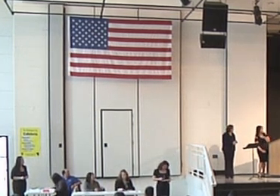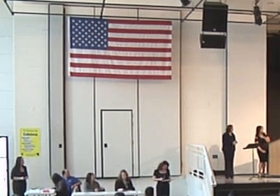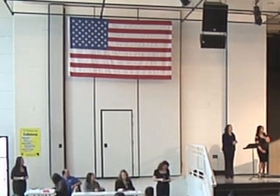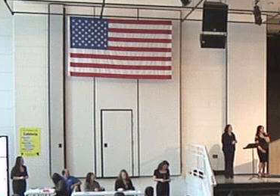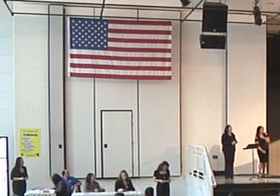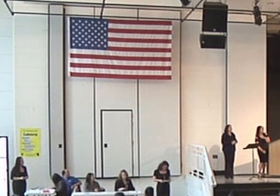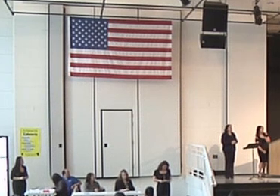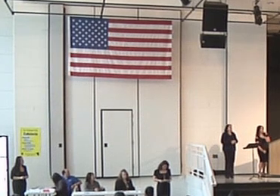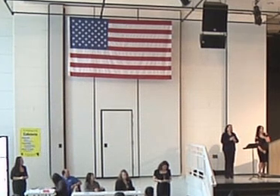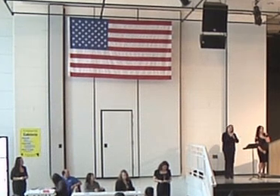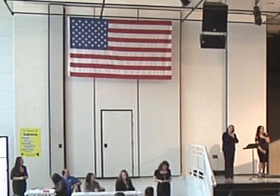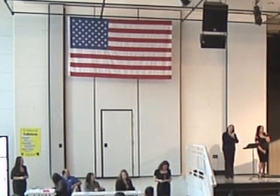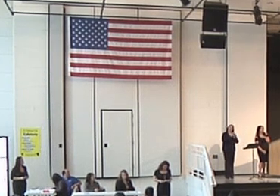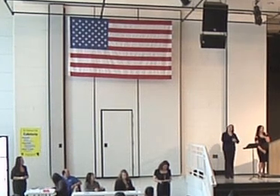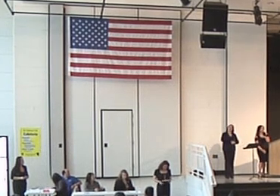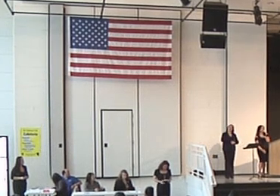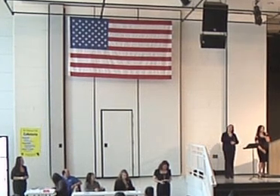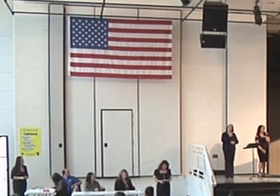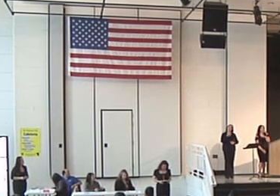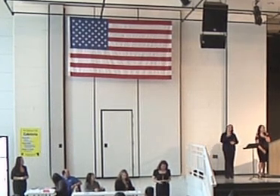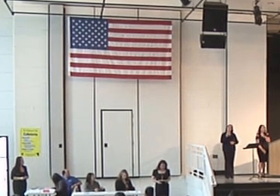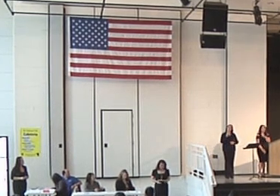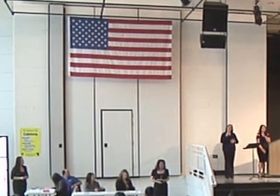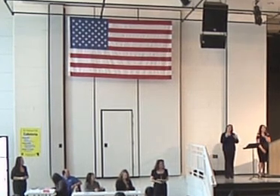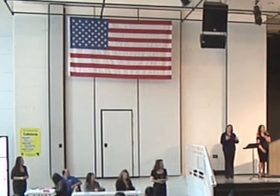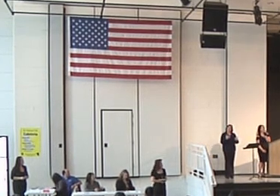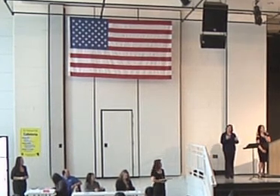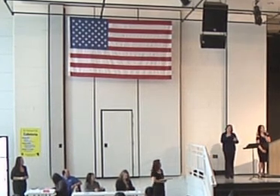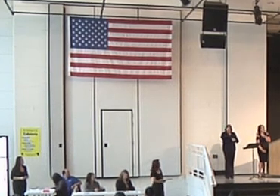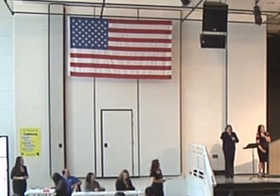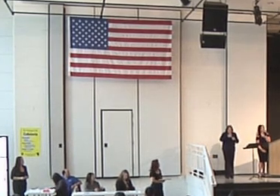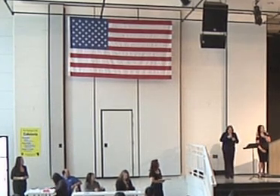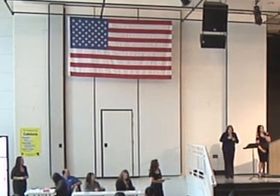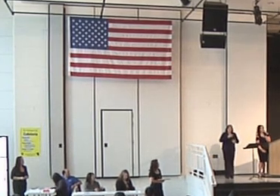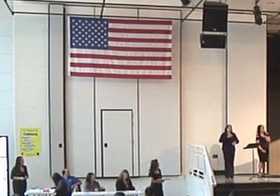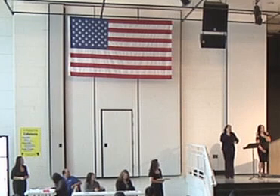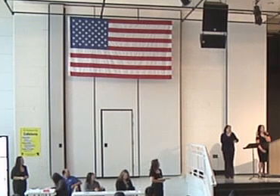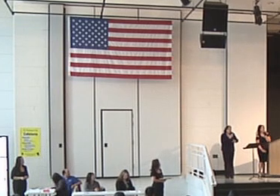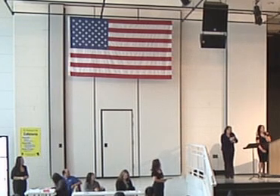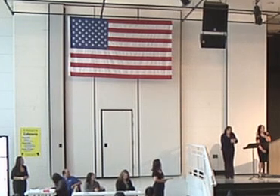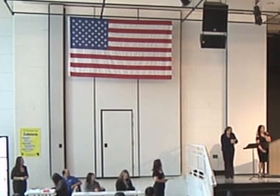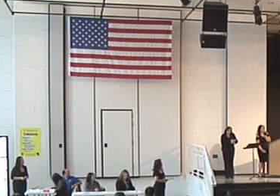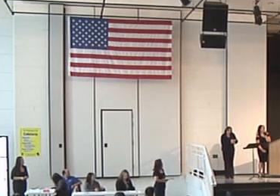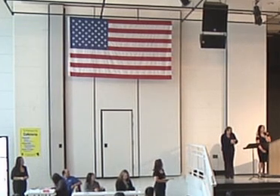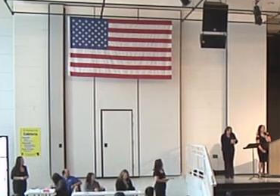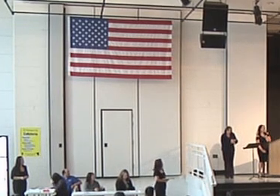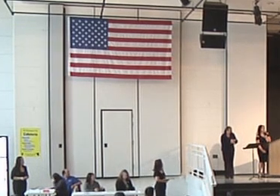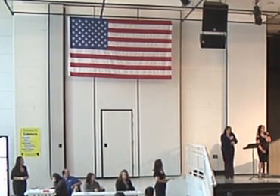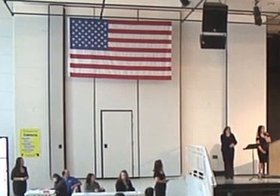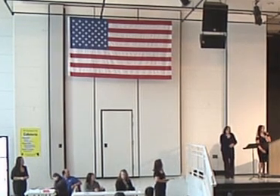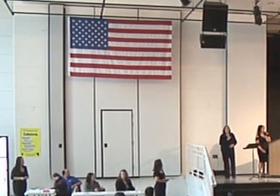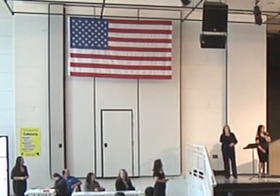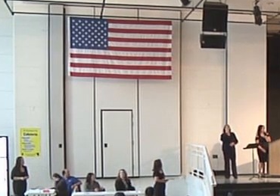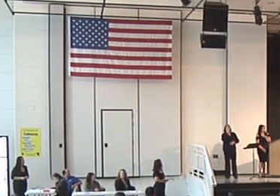But as I was getting ready to come here today, I was being reminded by my daughter, who is third year